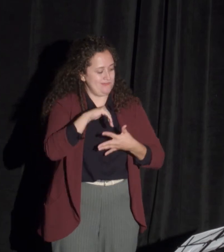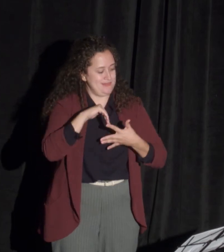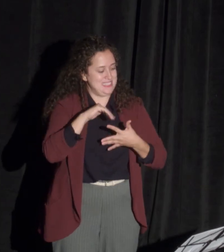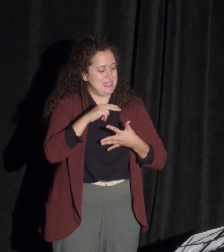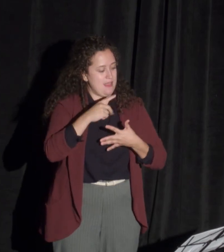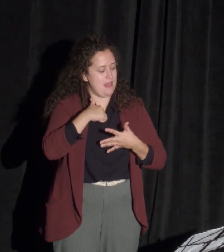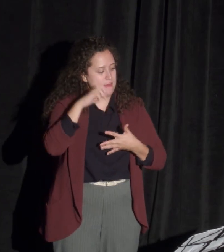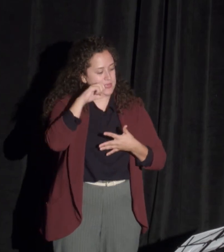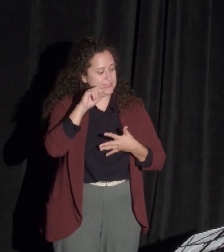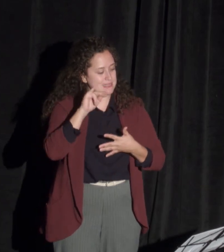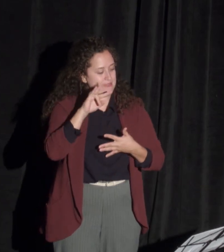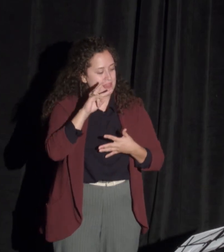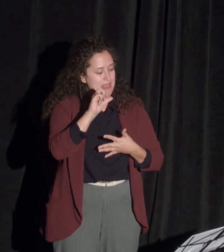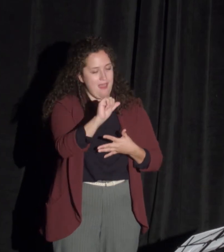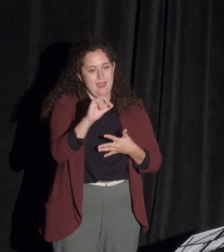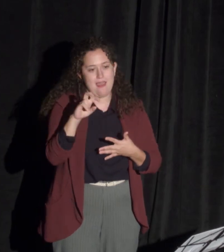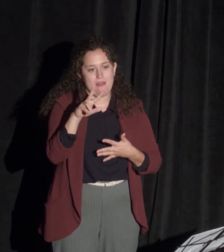And the winner is